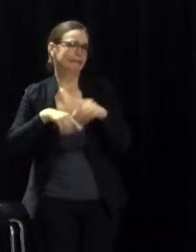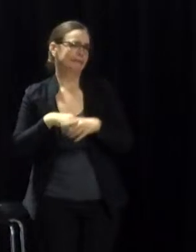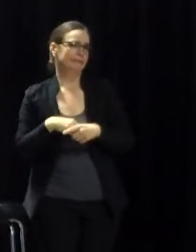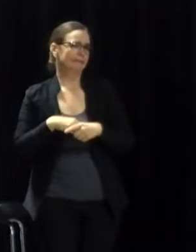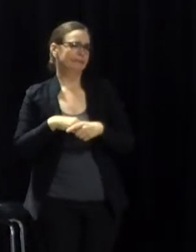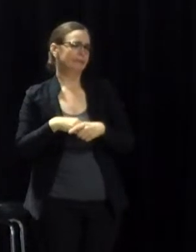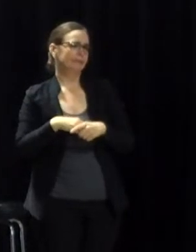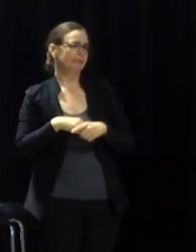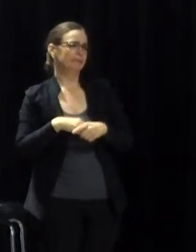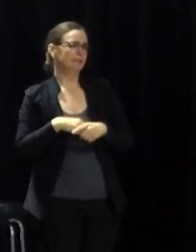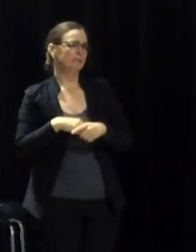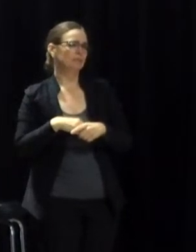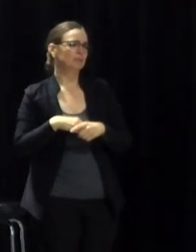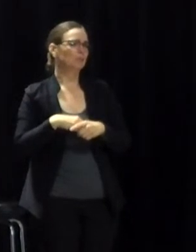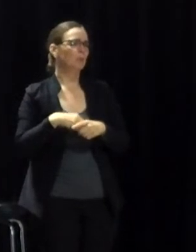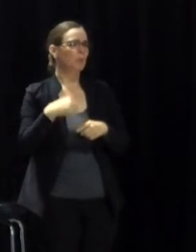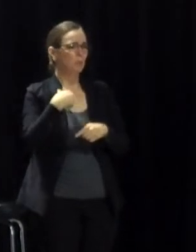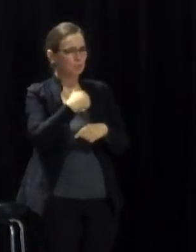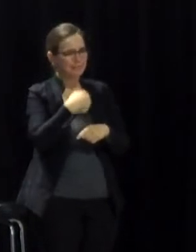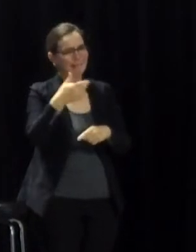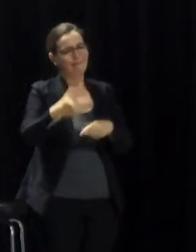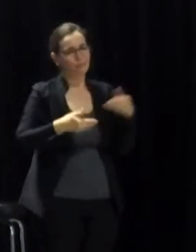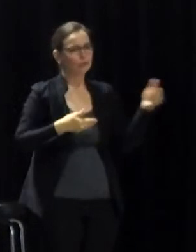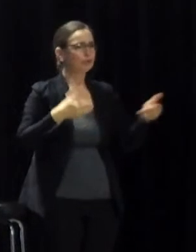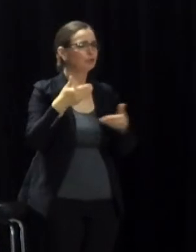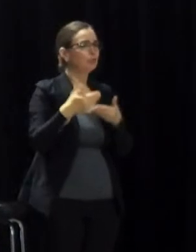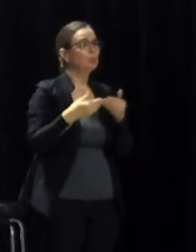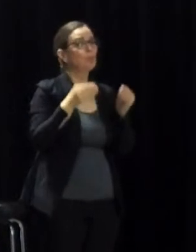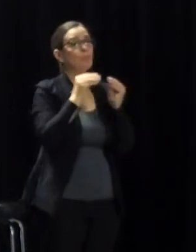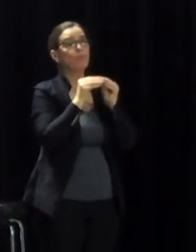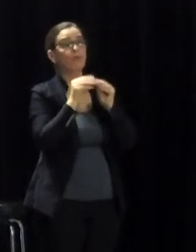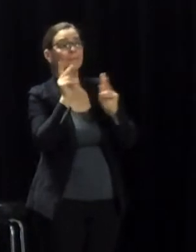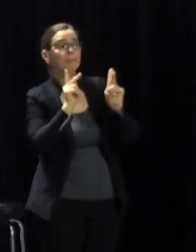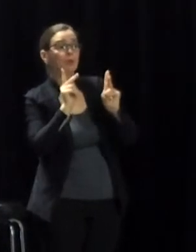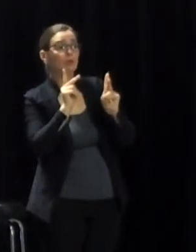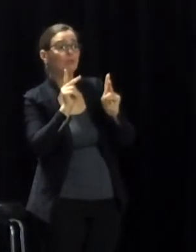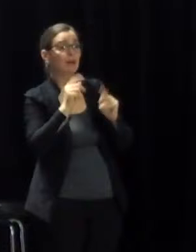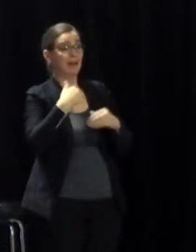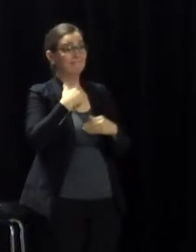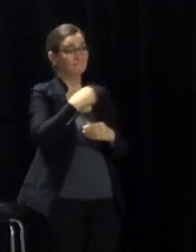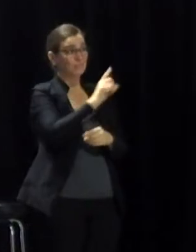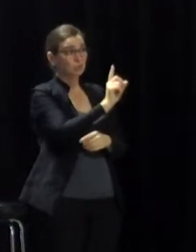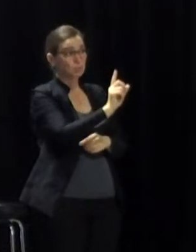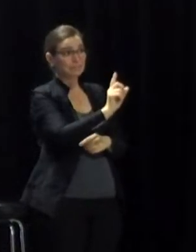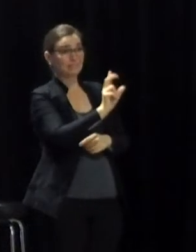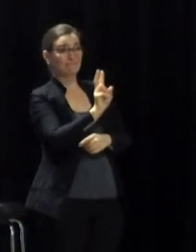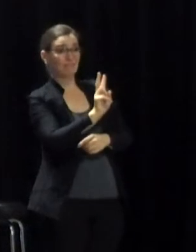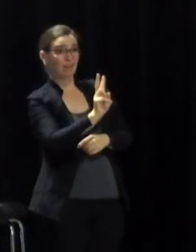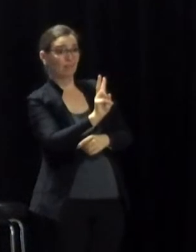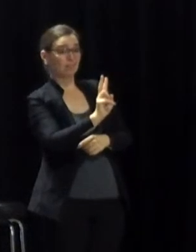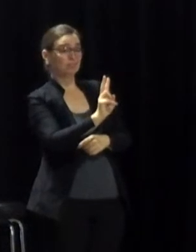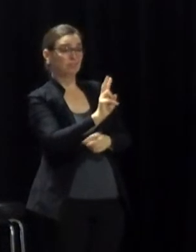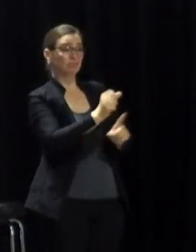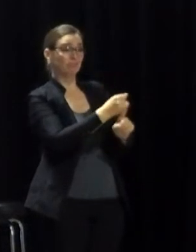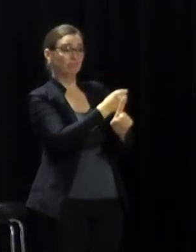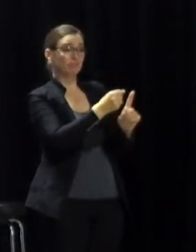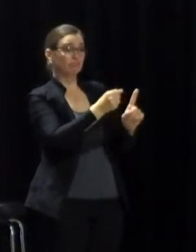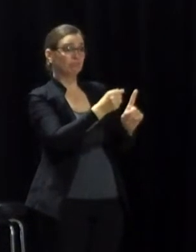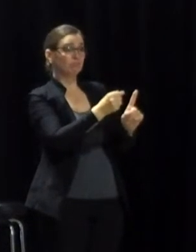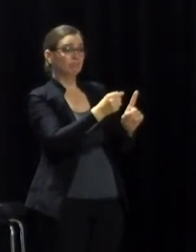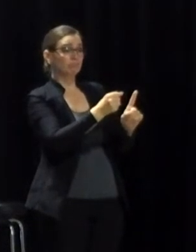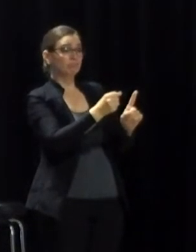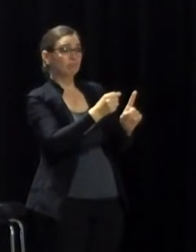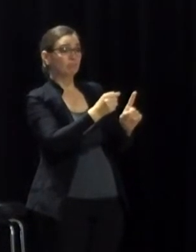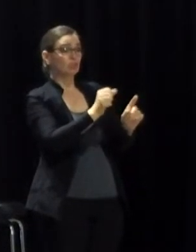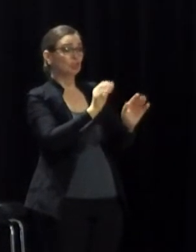We have more domestic violence than we've had. We have more child abuse than we've had. So there's a lot